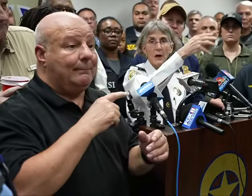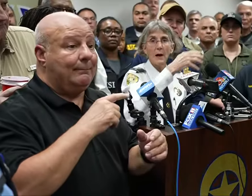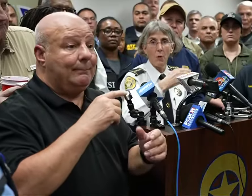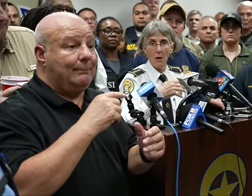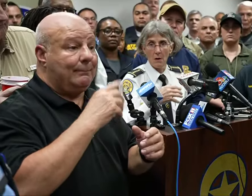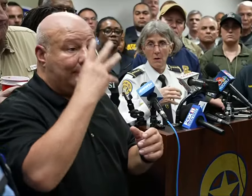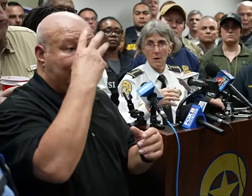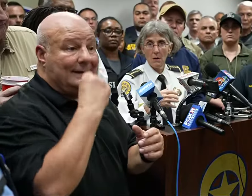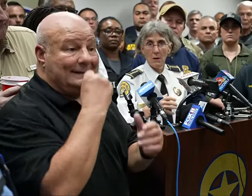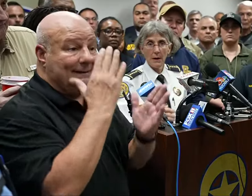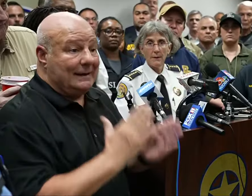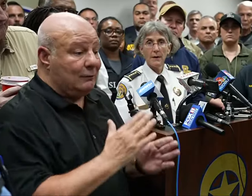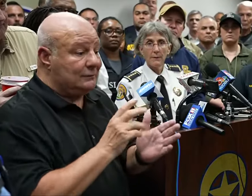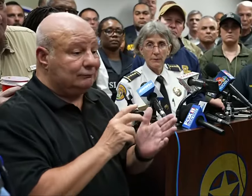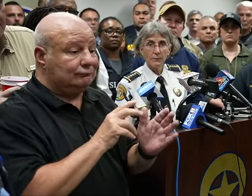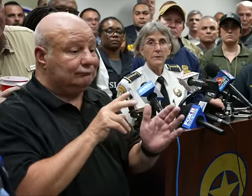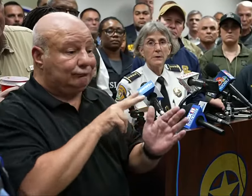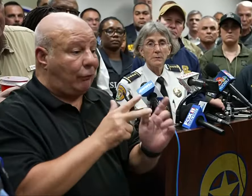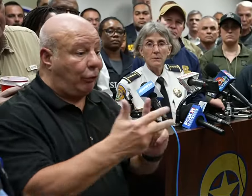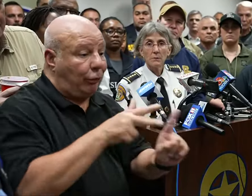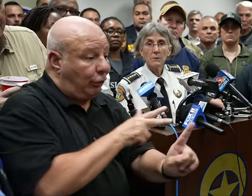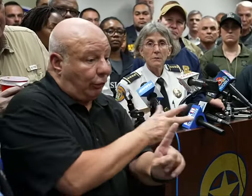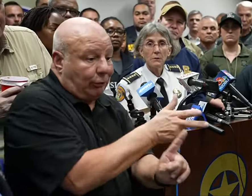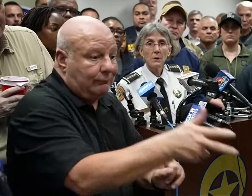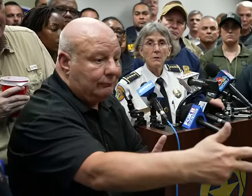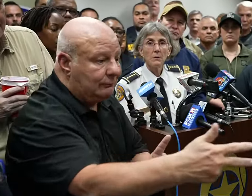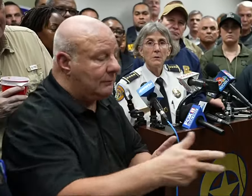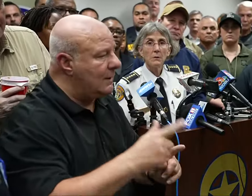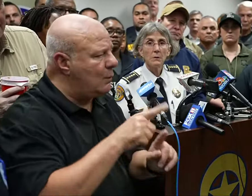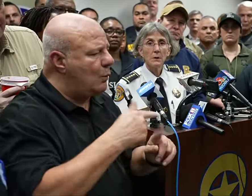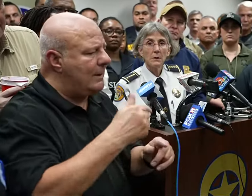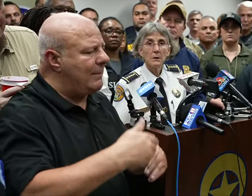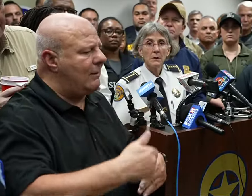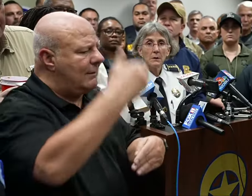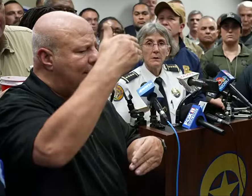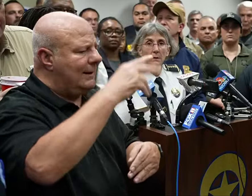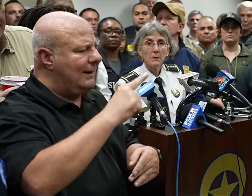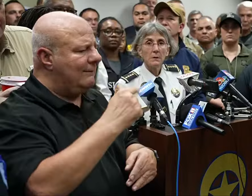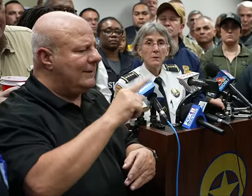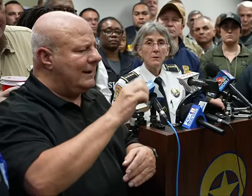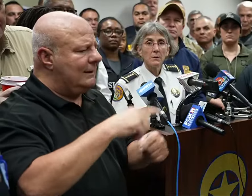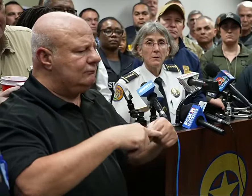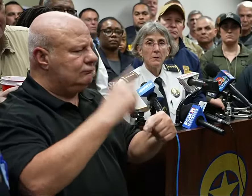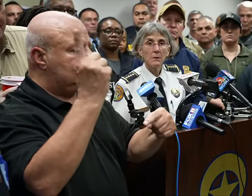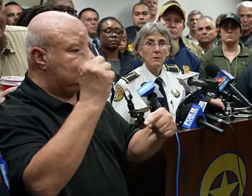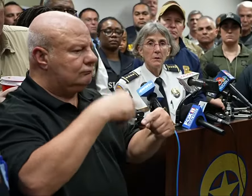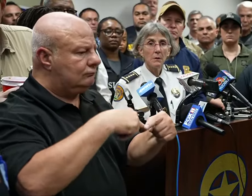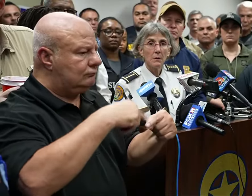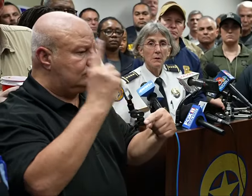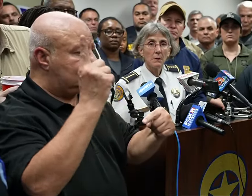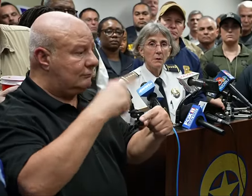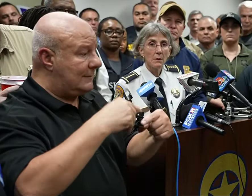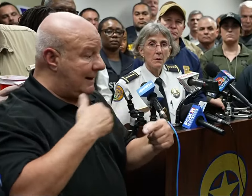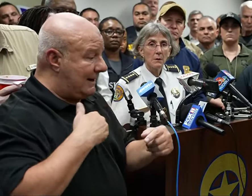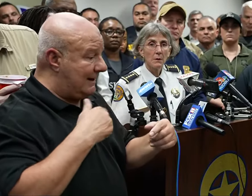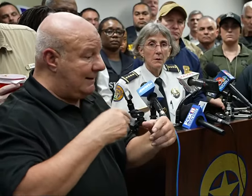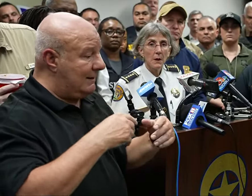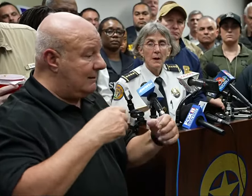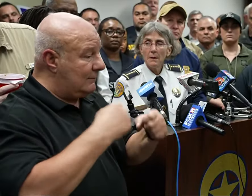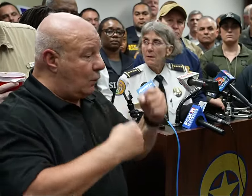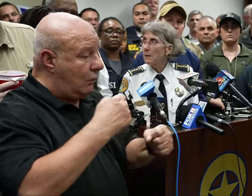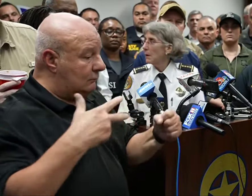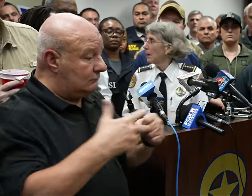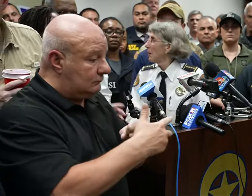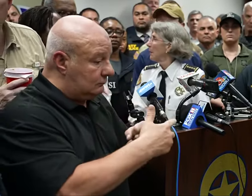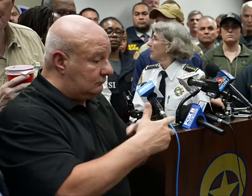onto the sidewalk. And for the lift gate, what about for the lift gate? Was there a vehicle like backing in and out to block that lift gate area, or was that just down and open? That's